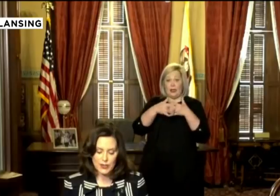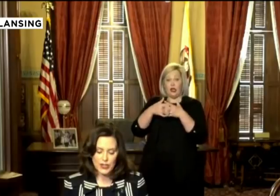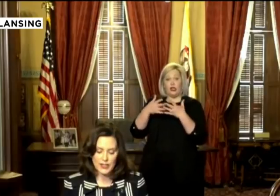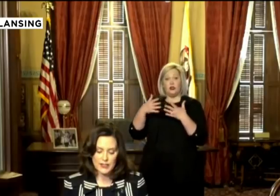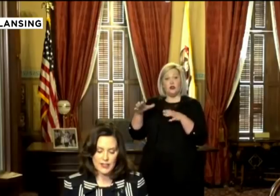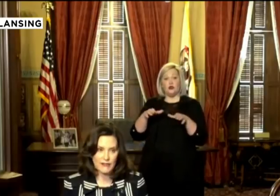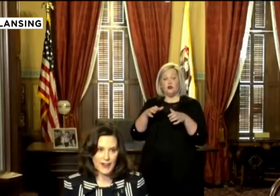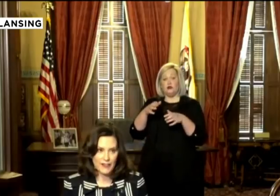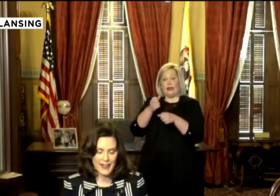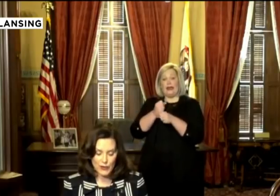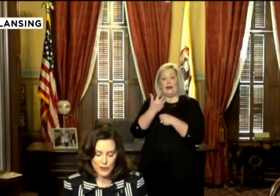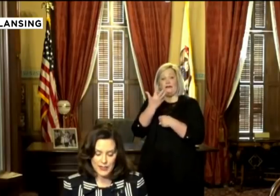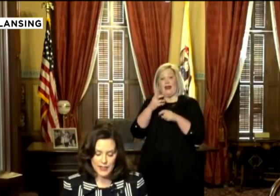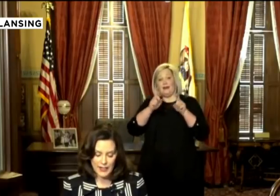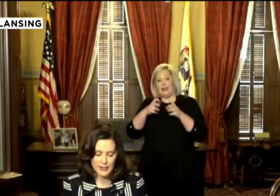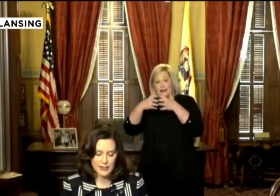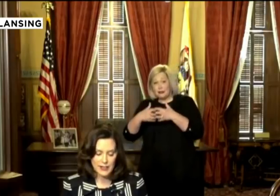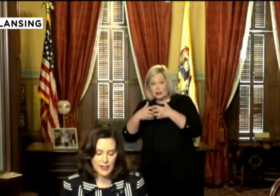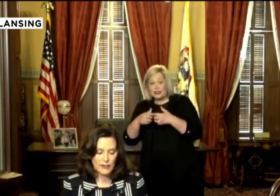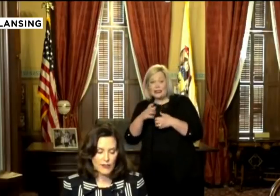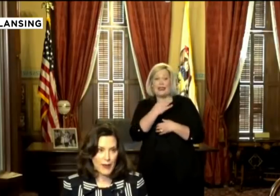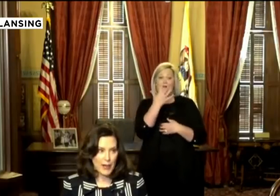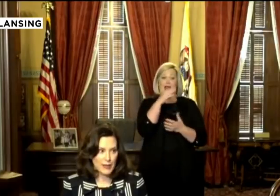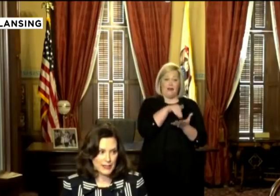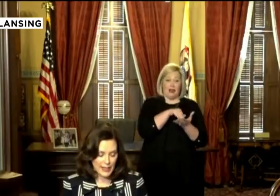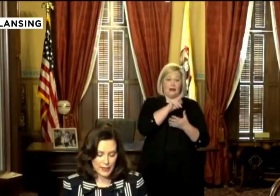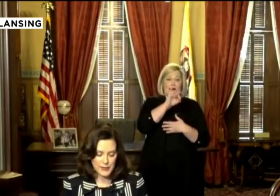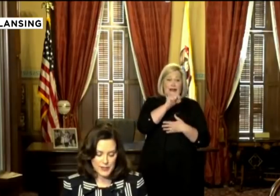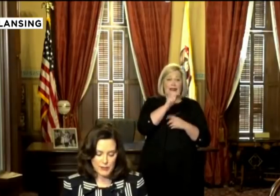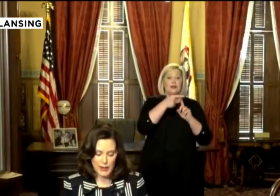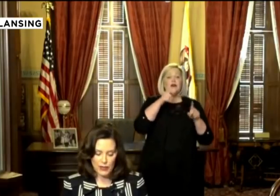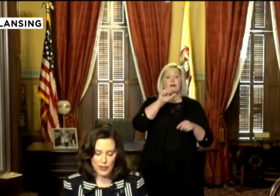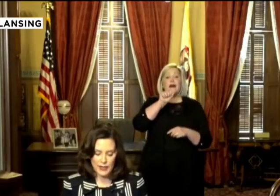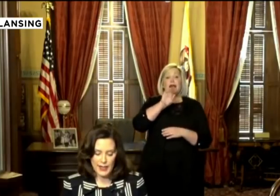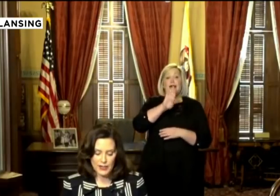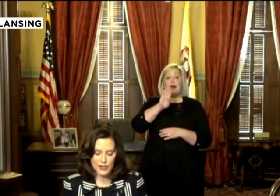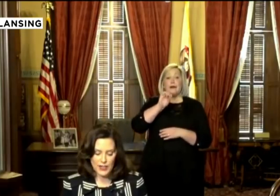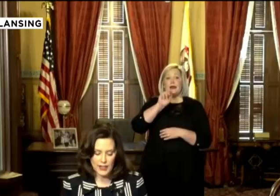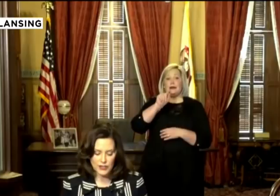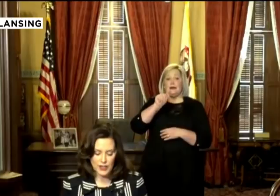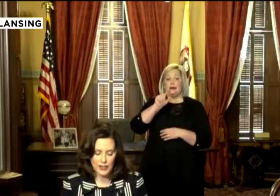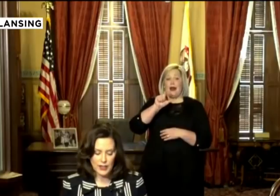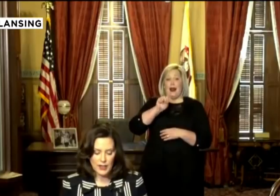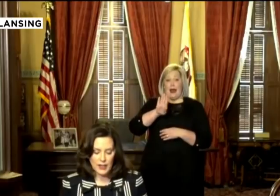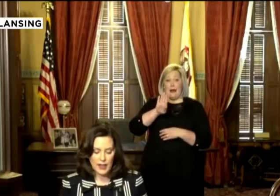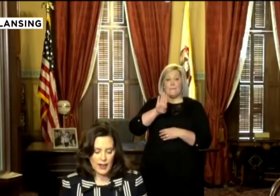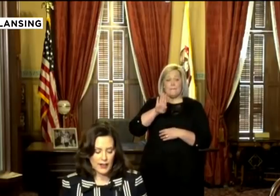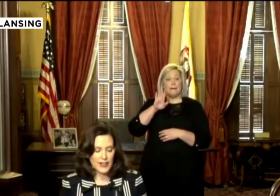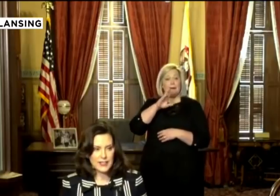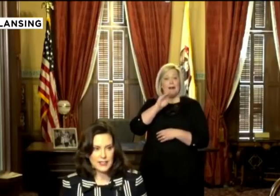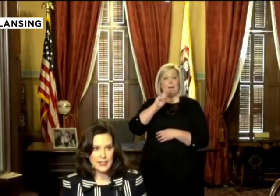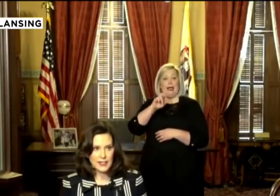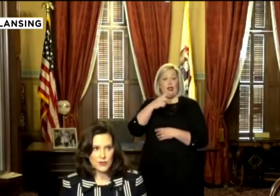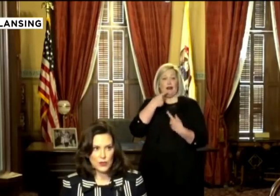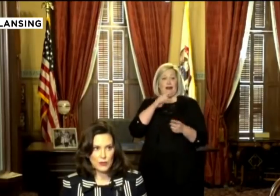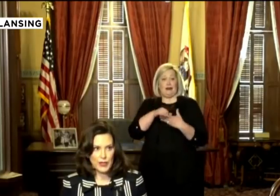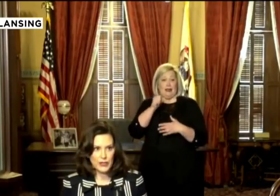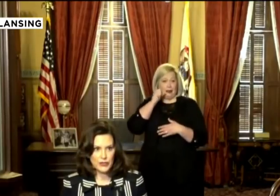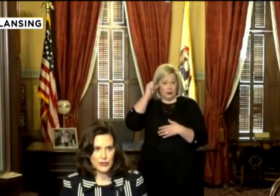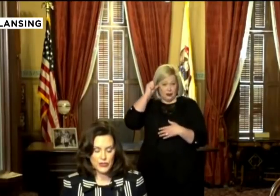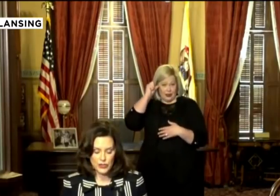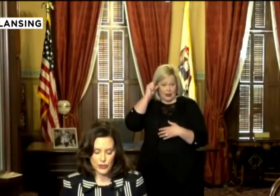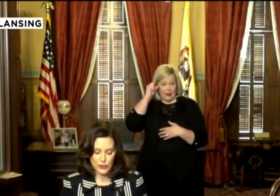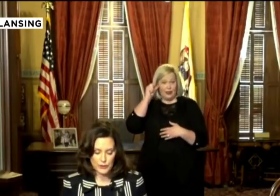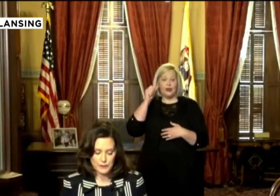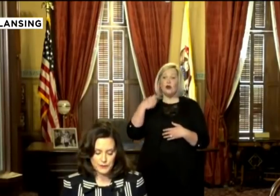5 testing machines and 5,000 kits from Abbott Labs. The mayor acknowledged that yesterday. These tests will